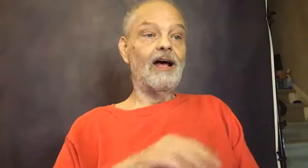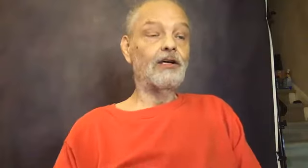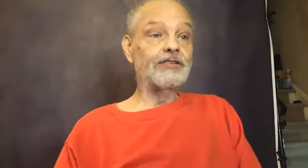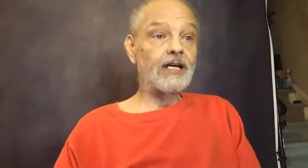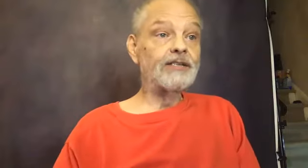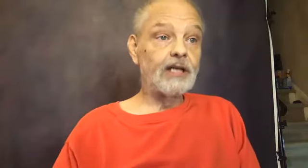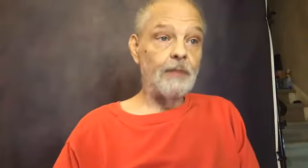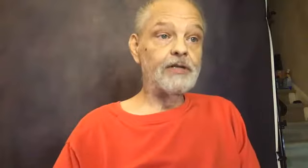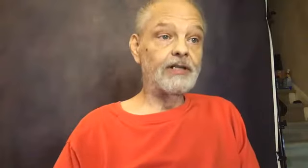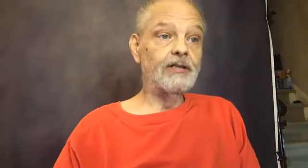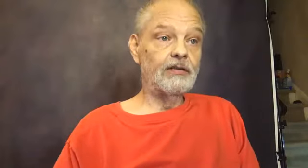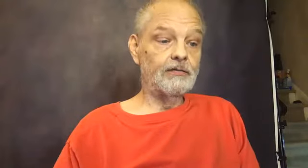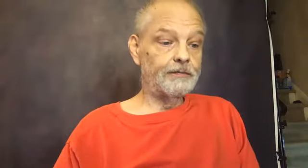Another sign is commonly